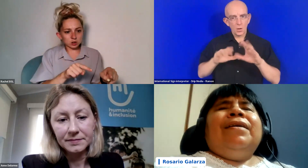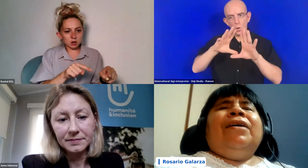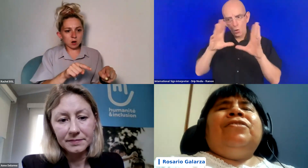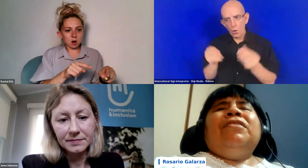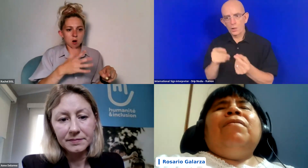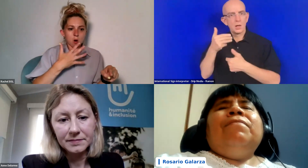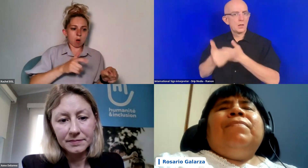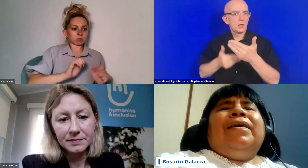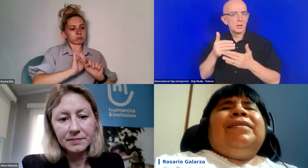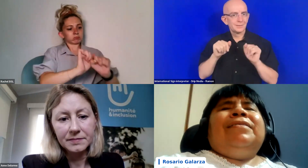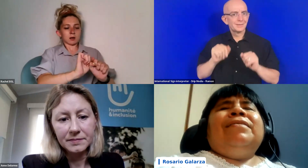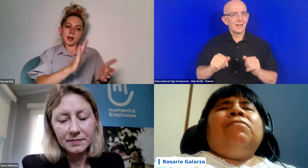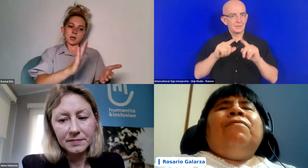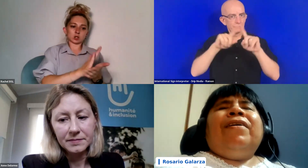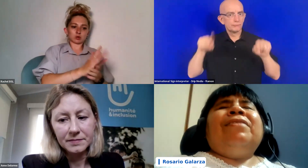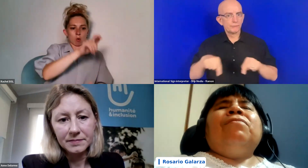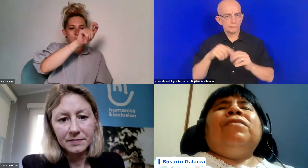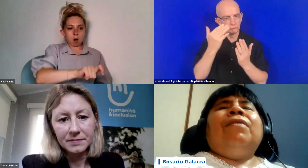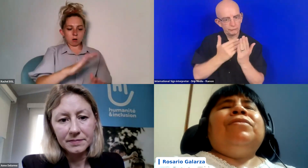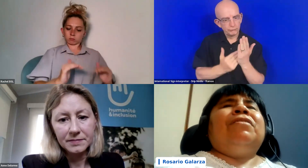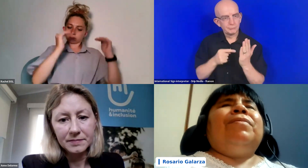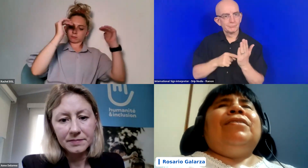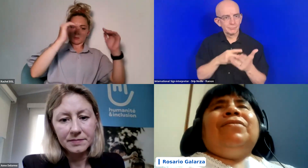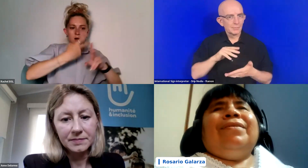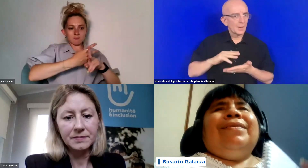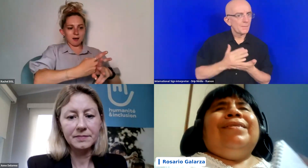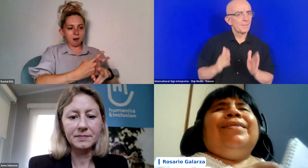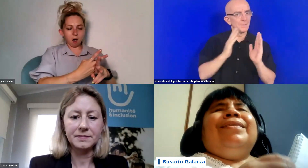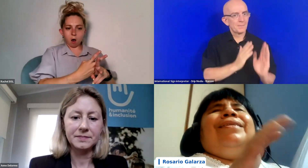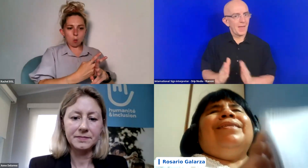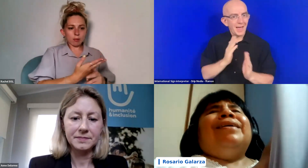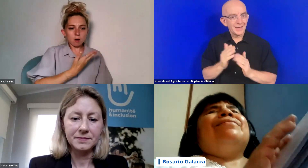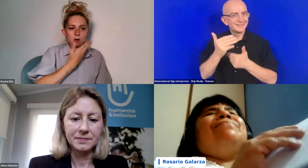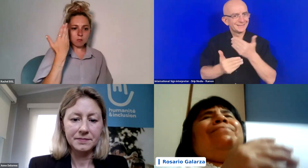highest attainable standard of health without discrimination.